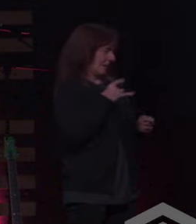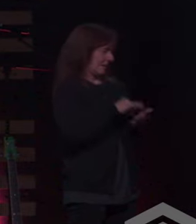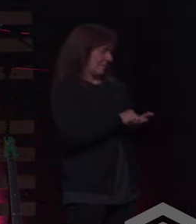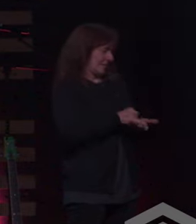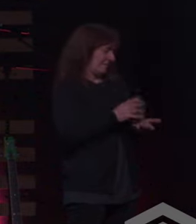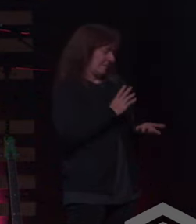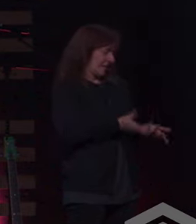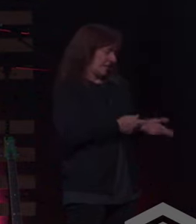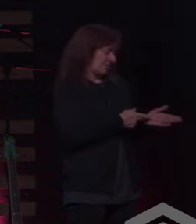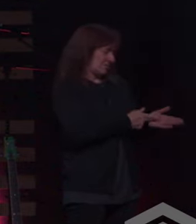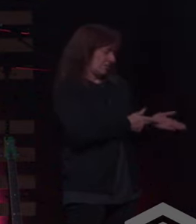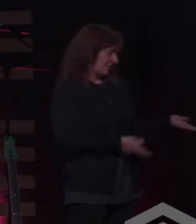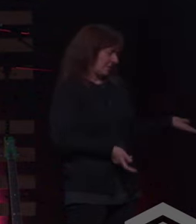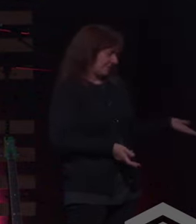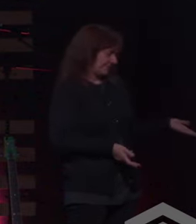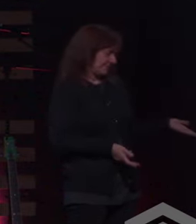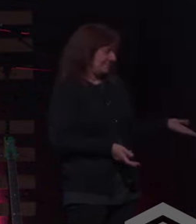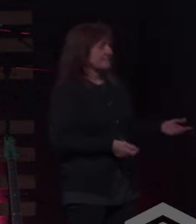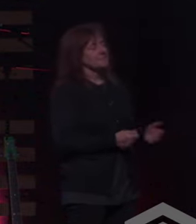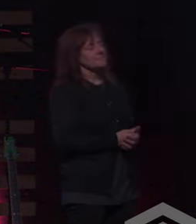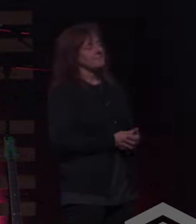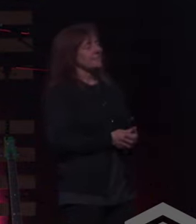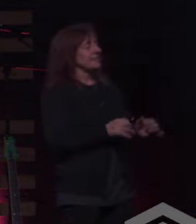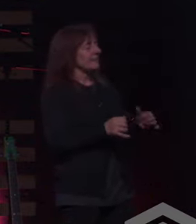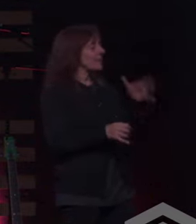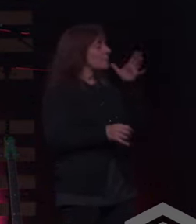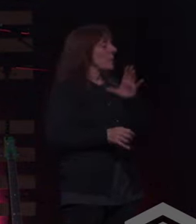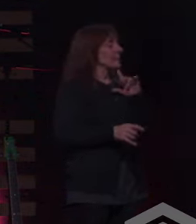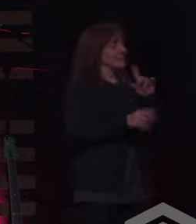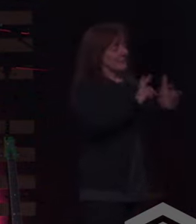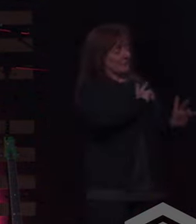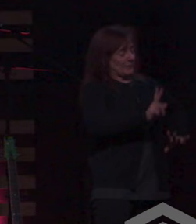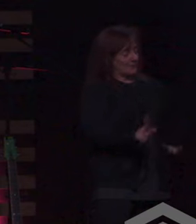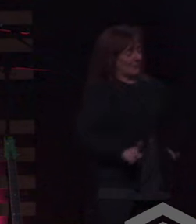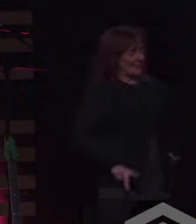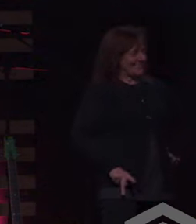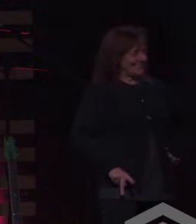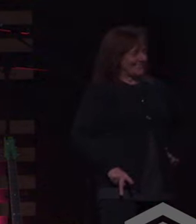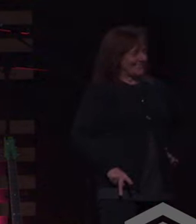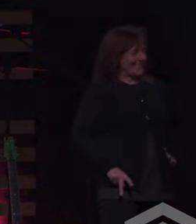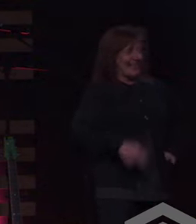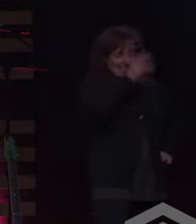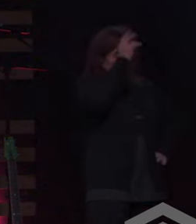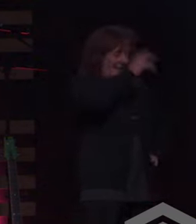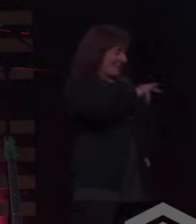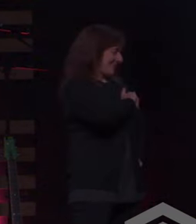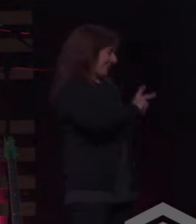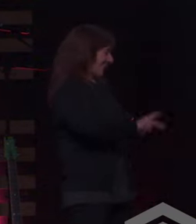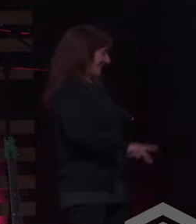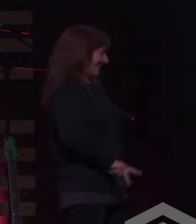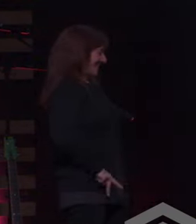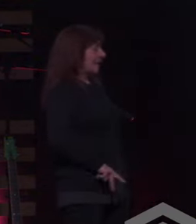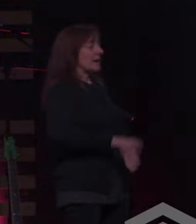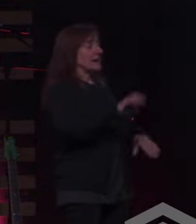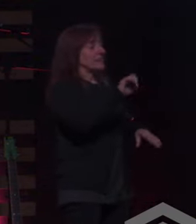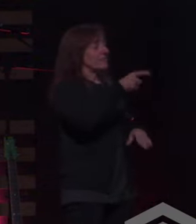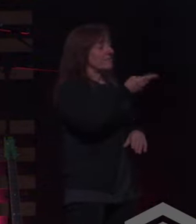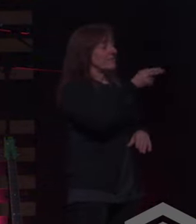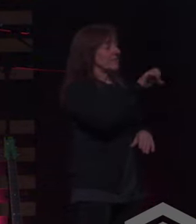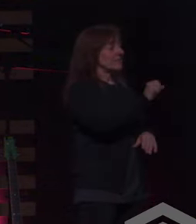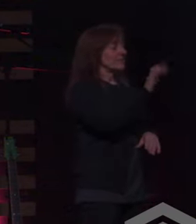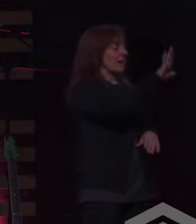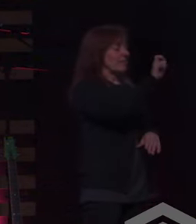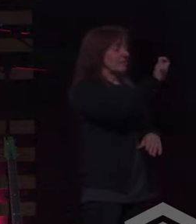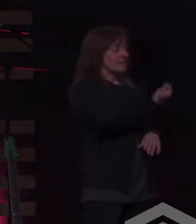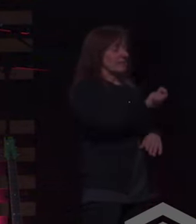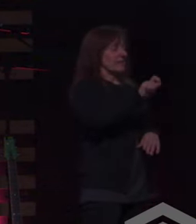fine. It is as though she is the princess and he is the prince. In Ephesians 5:33, a husband has